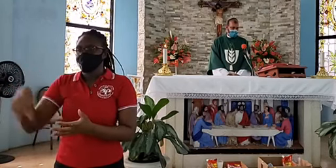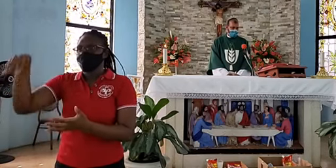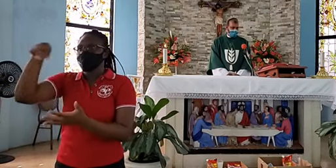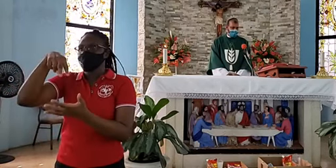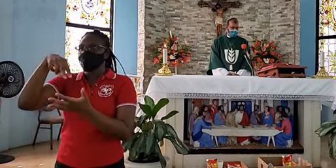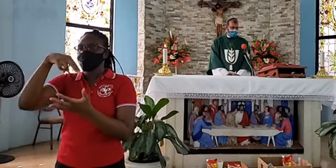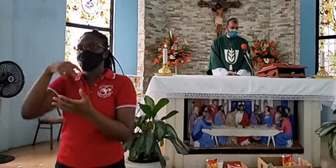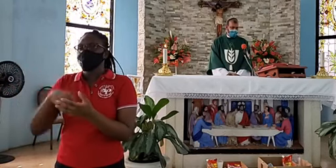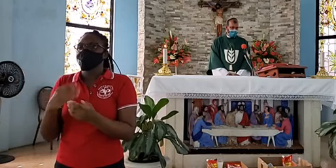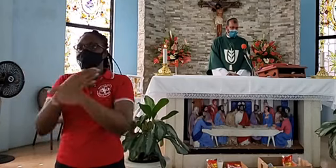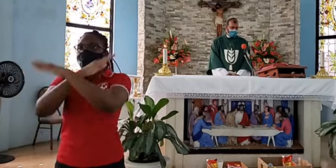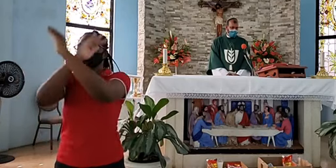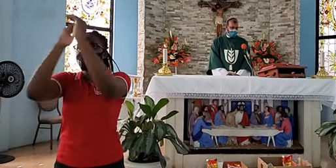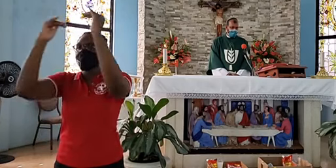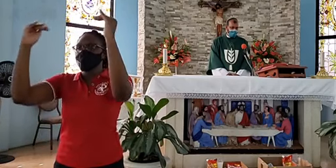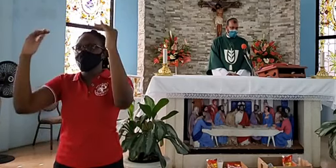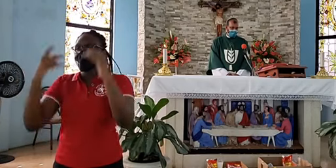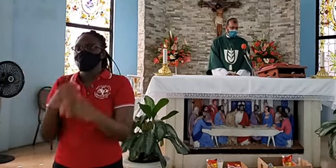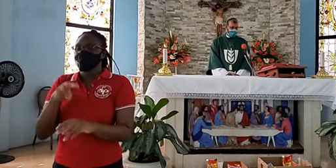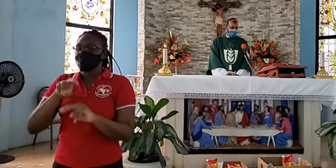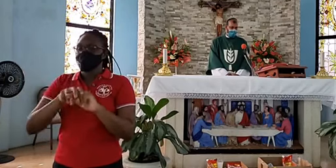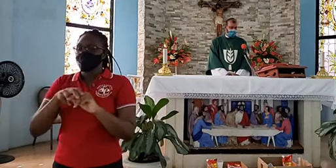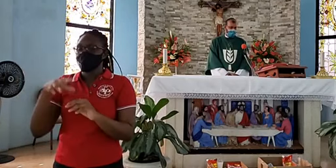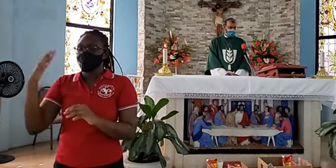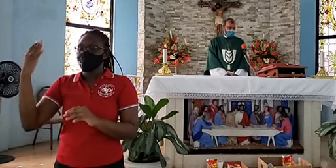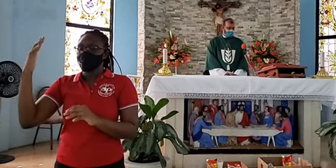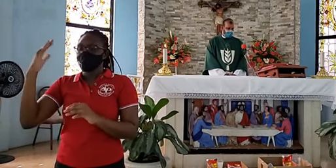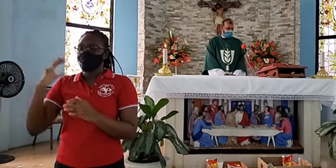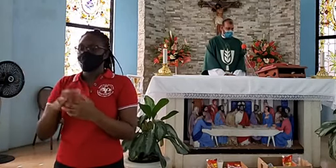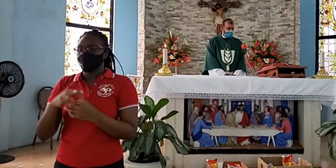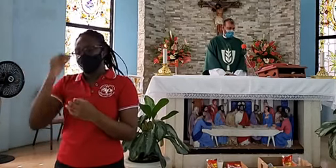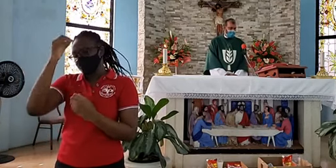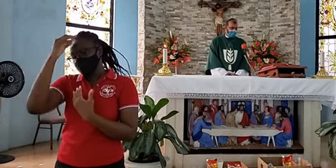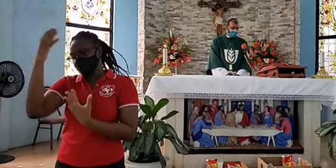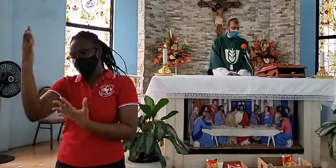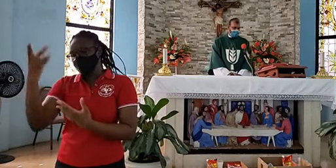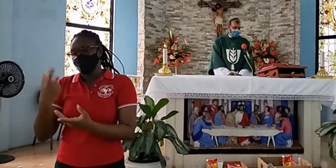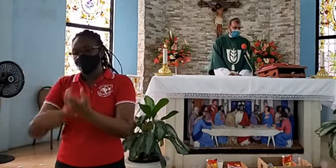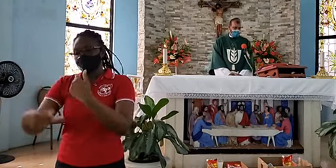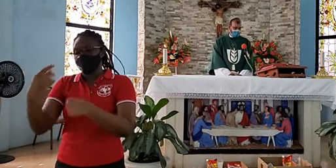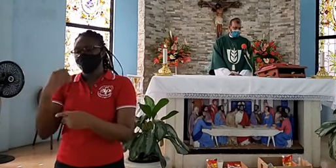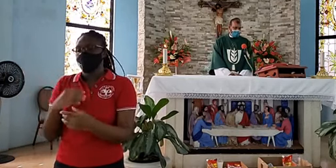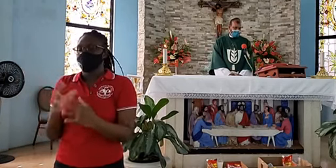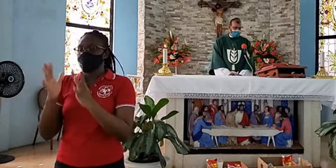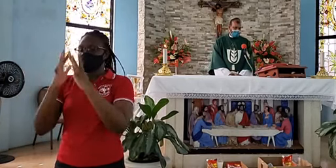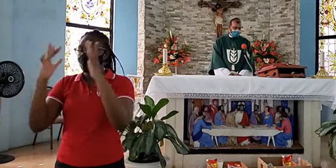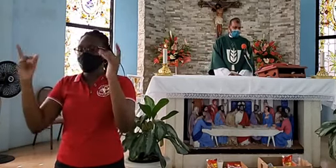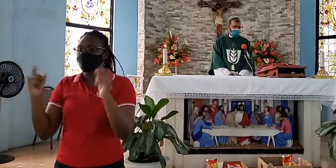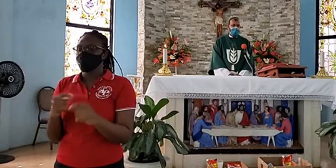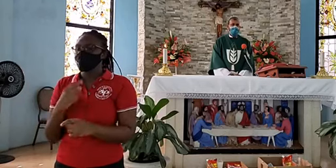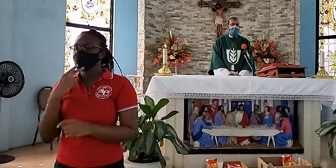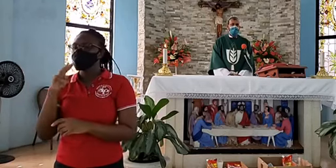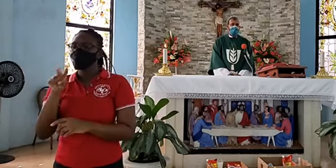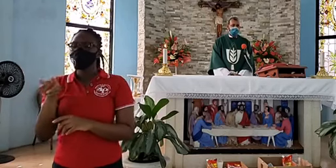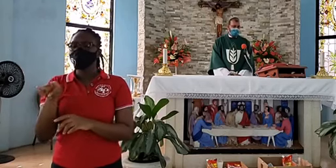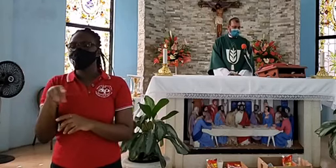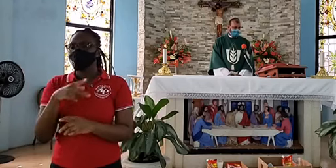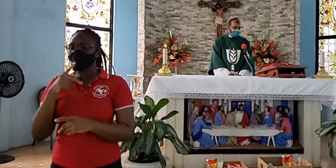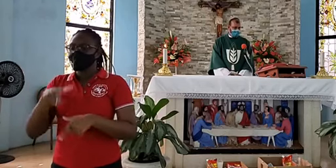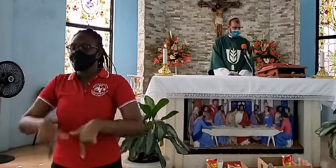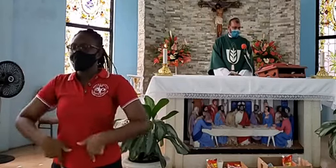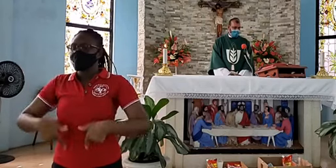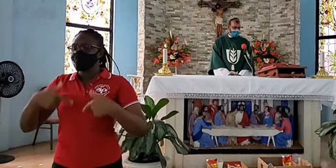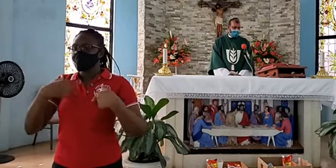heaven, and is seated at the right hand of the Father. He will come again in glory to judge the living and the dead, and